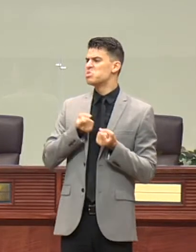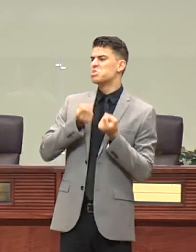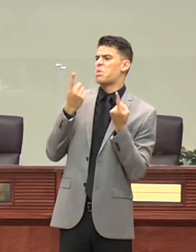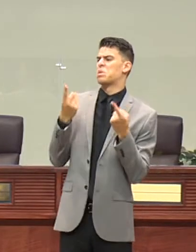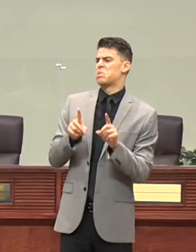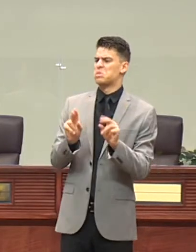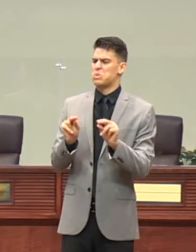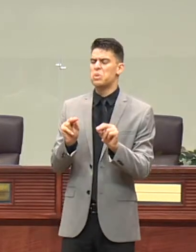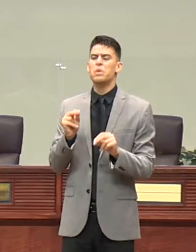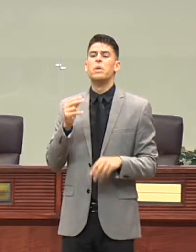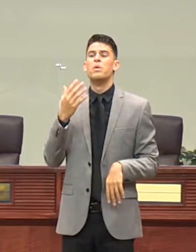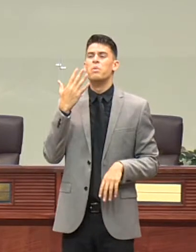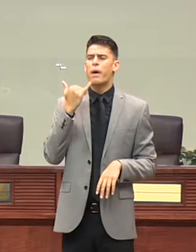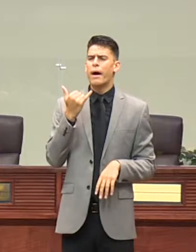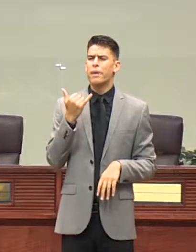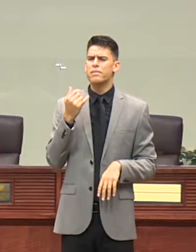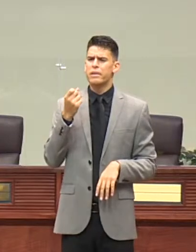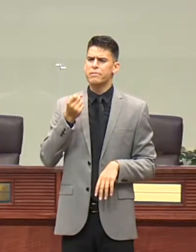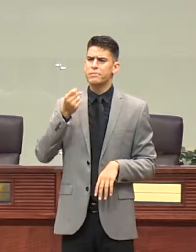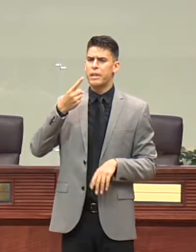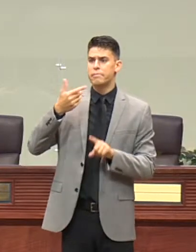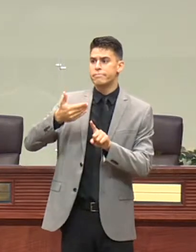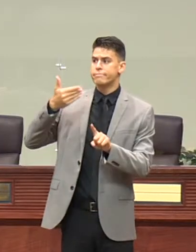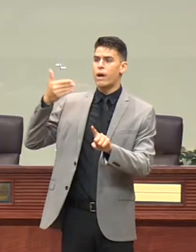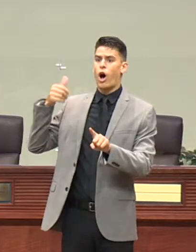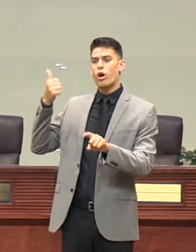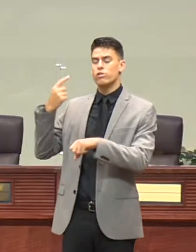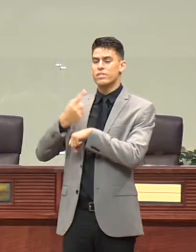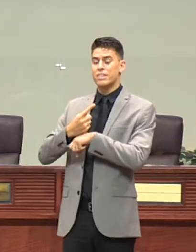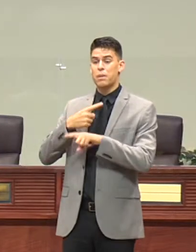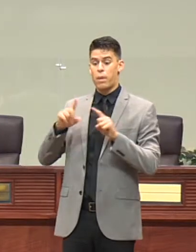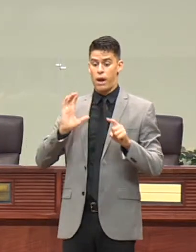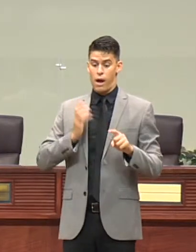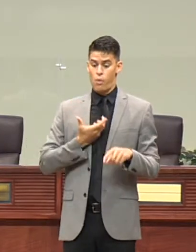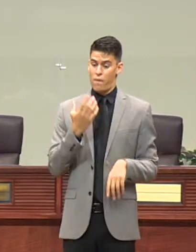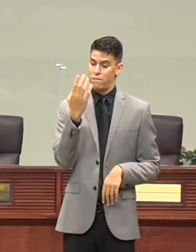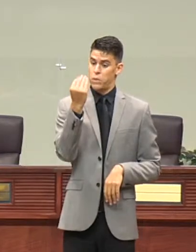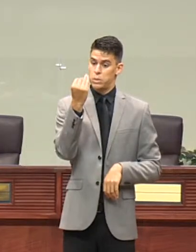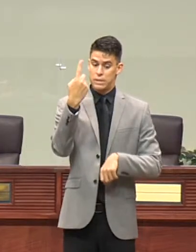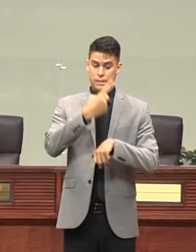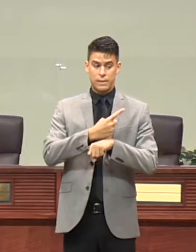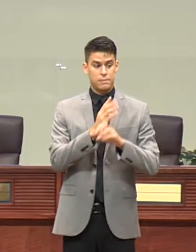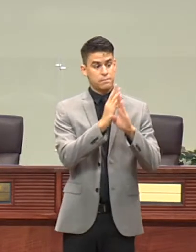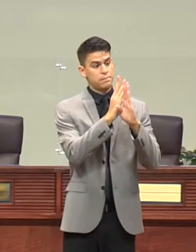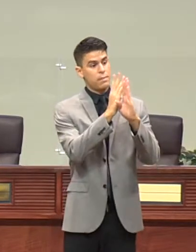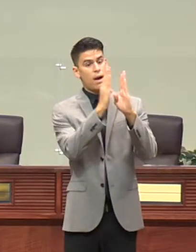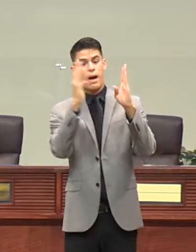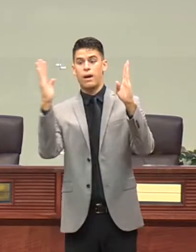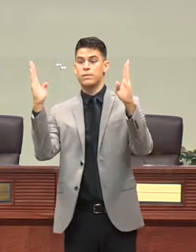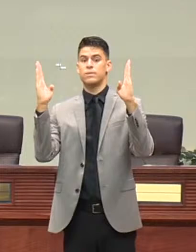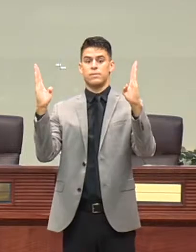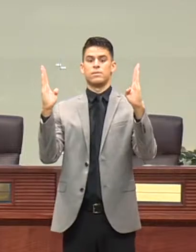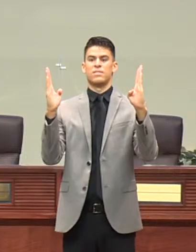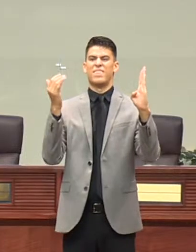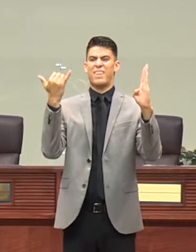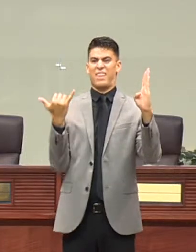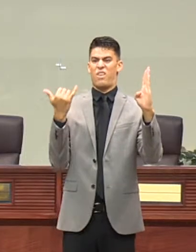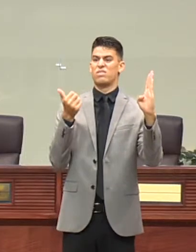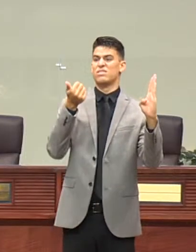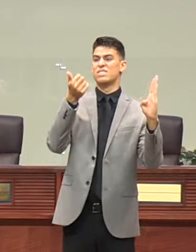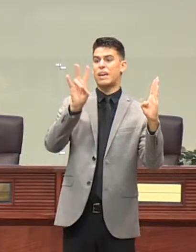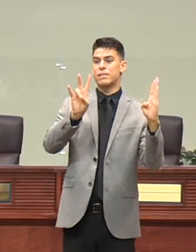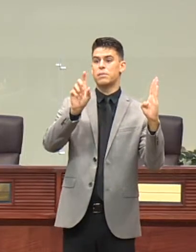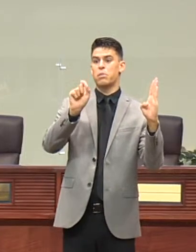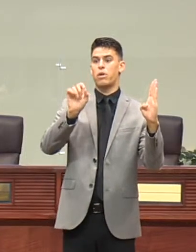bit higher than other days of the week. But our 14-day positivity rate is at 17.9.